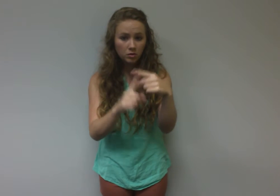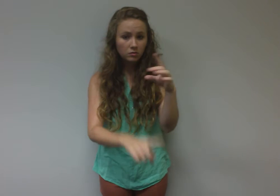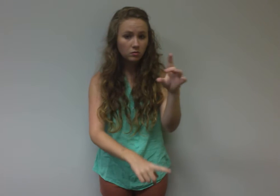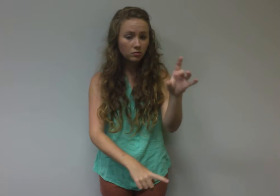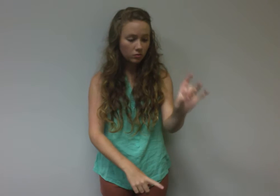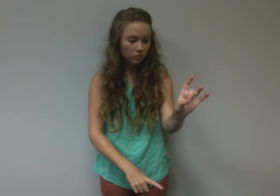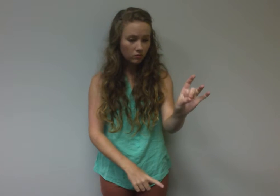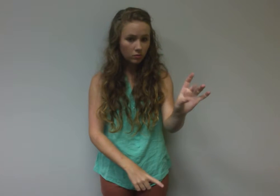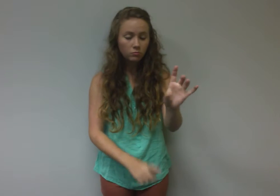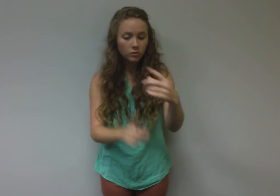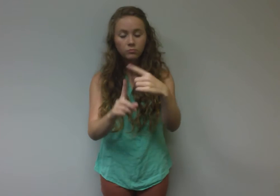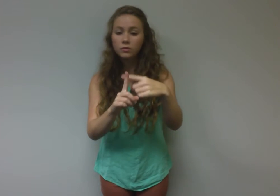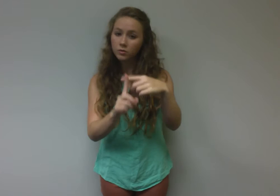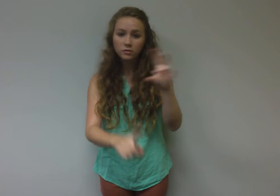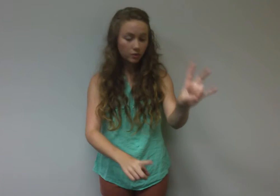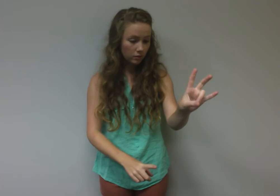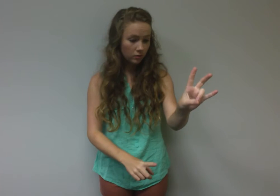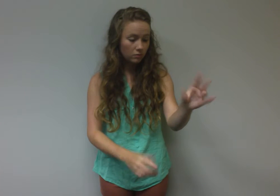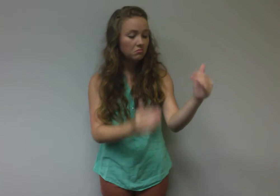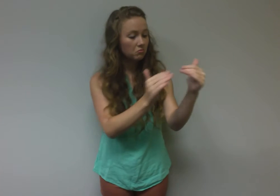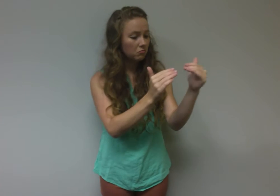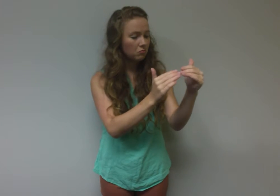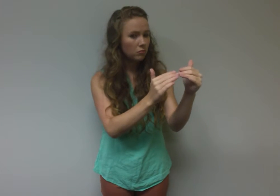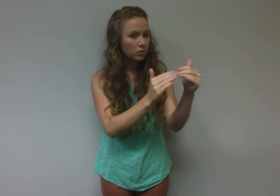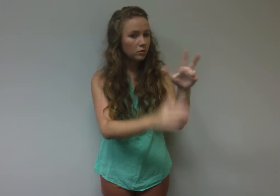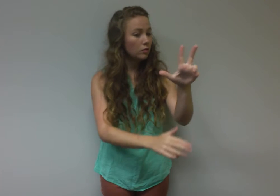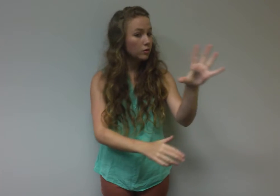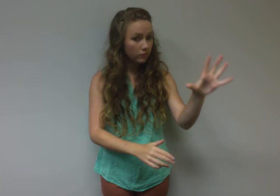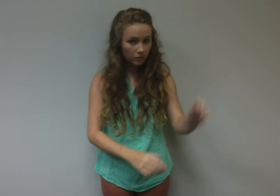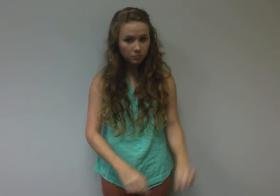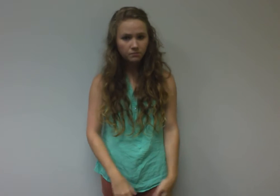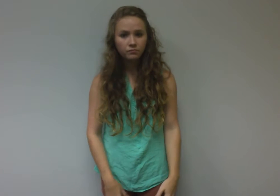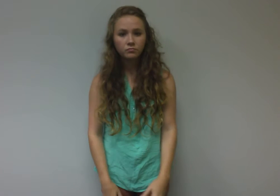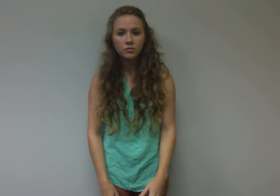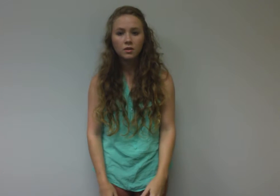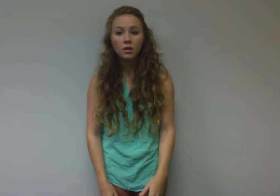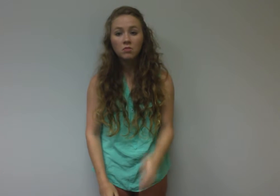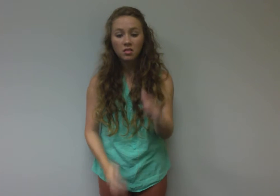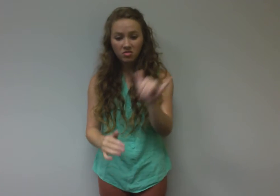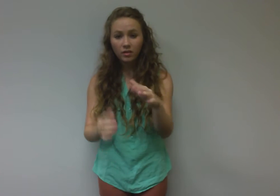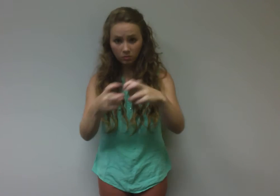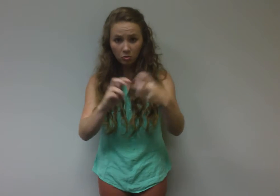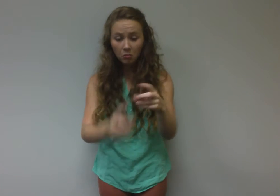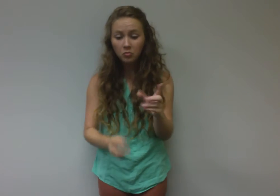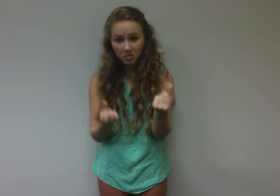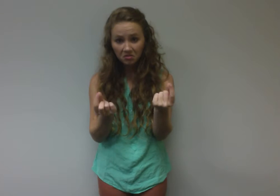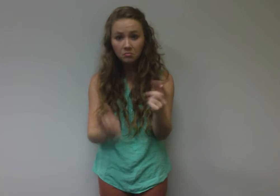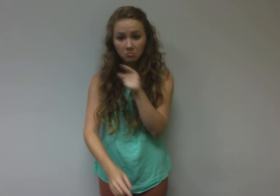is the one that we just did. That's a check mark. And if you kept going, you said 38 plus 7, that actually equals